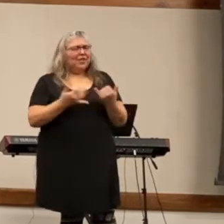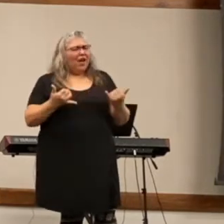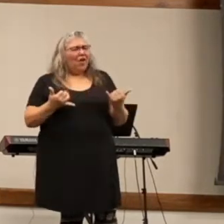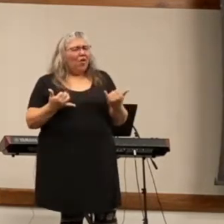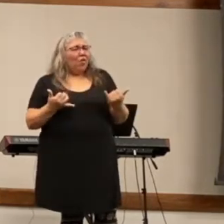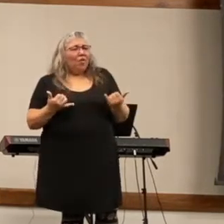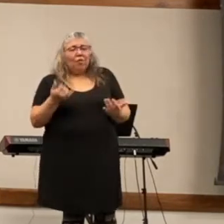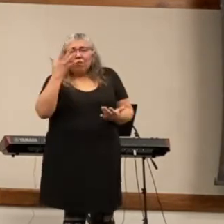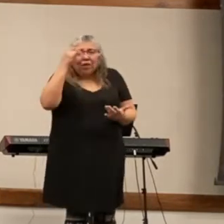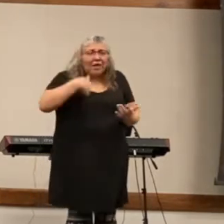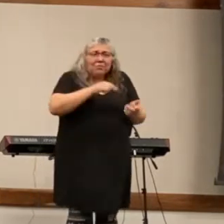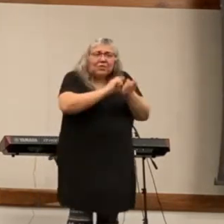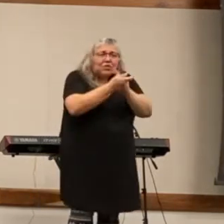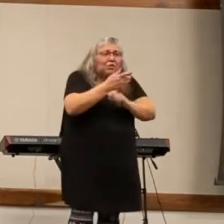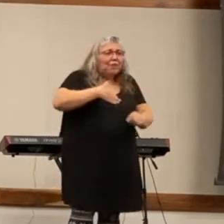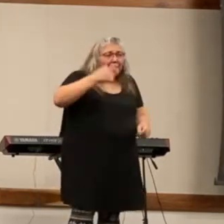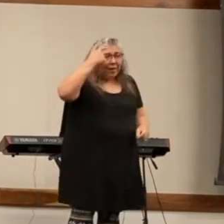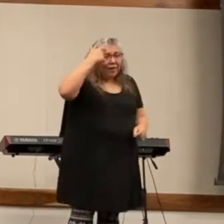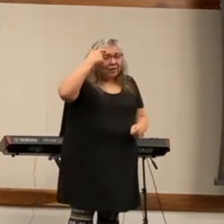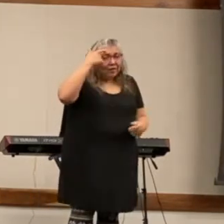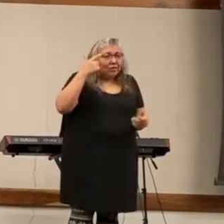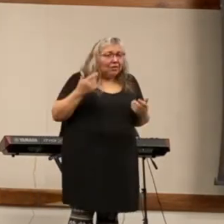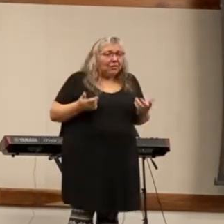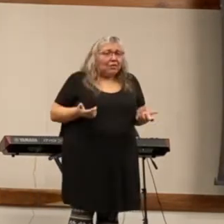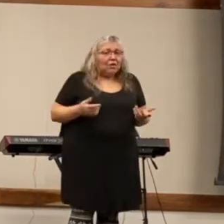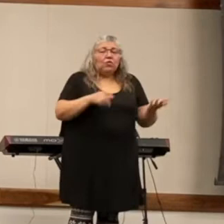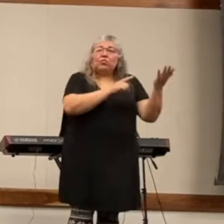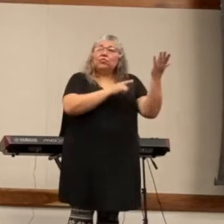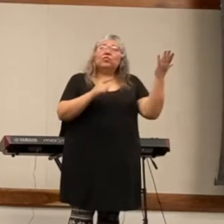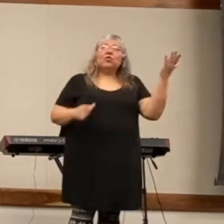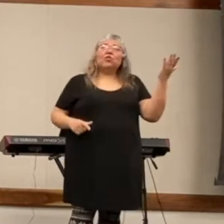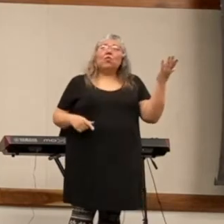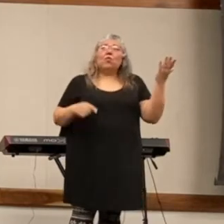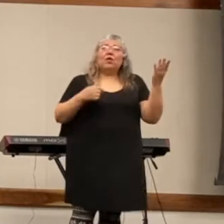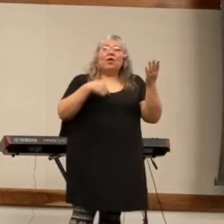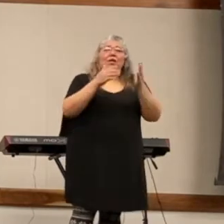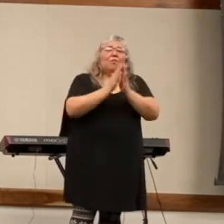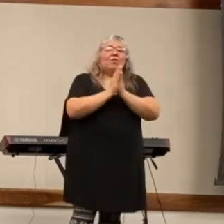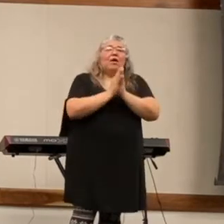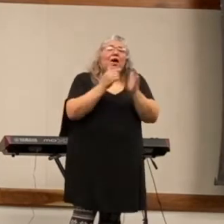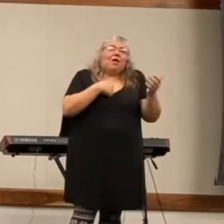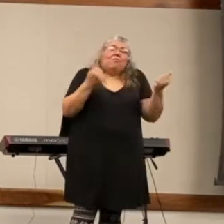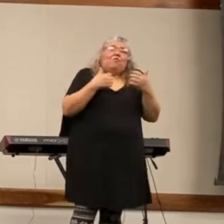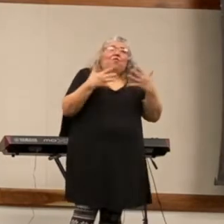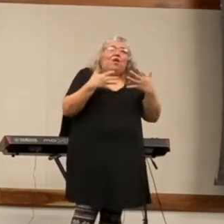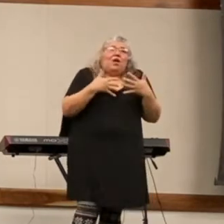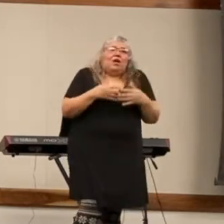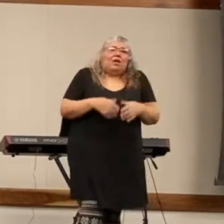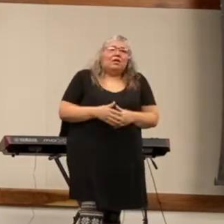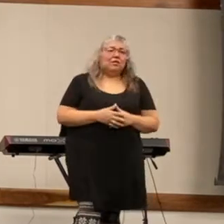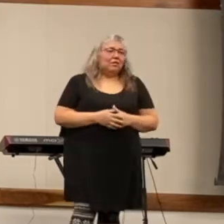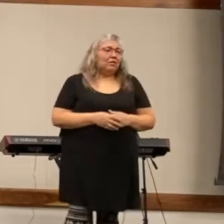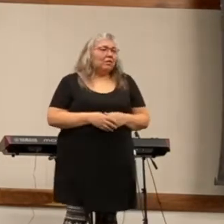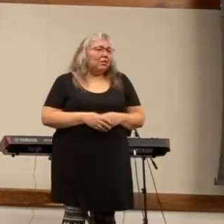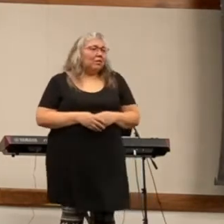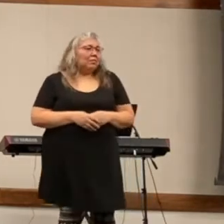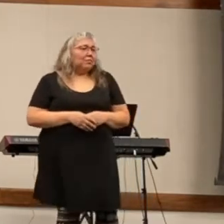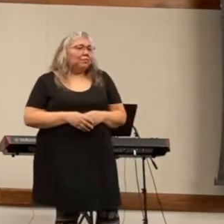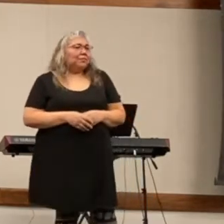you think I'm going to change my mind on that? But Lord, I'm afraid. I know that you're afraid, but I'm there. Come